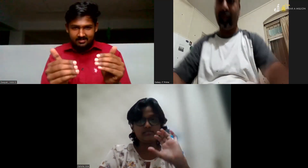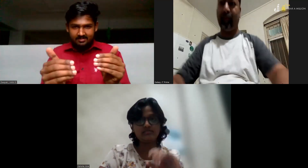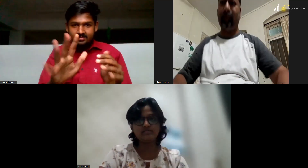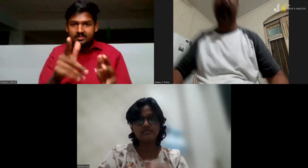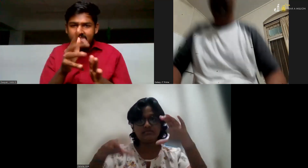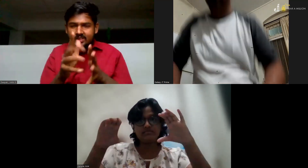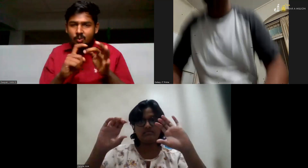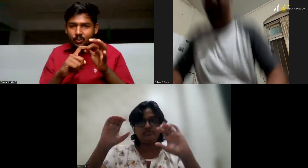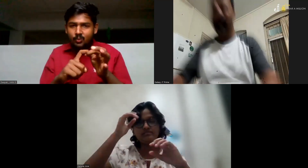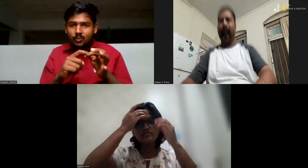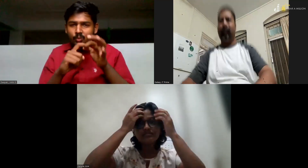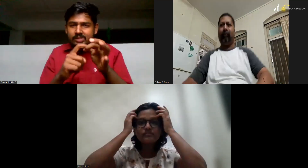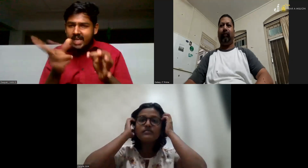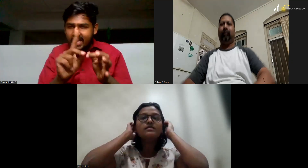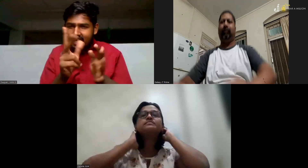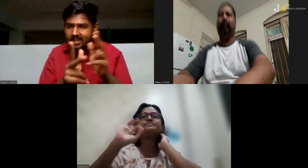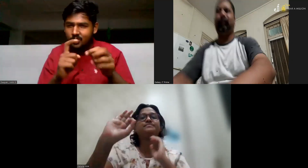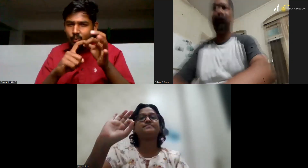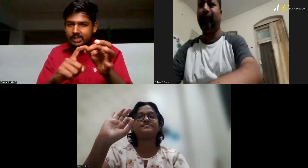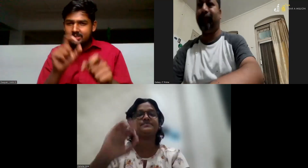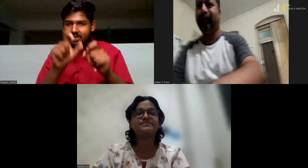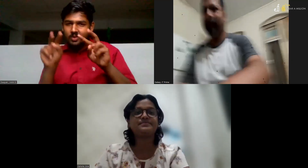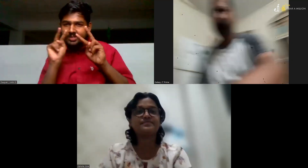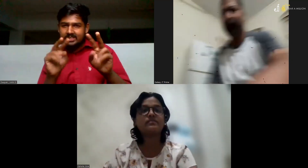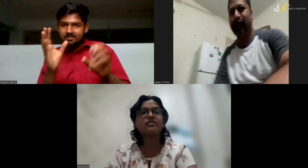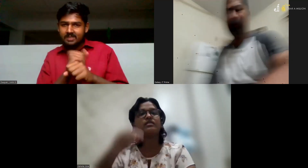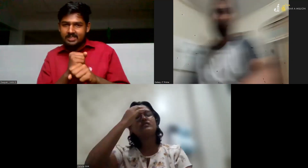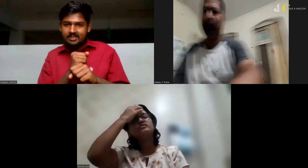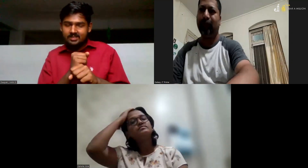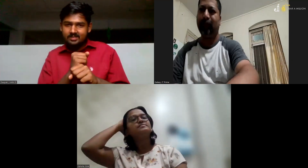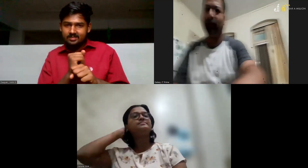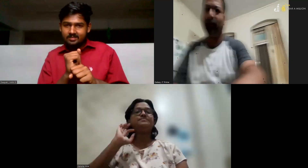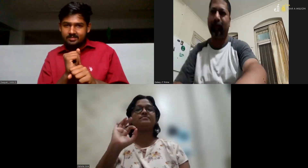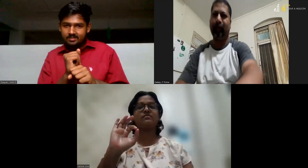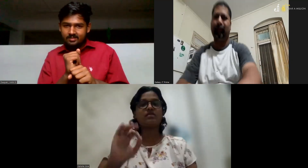Okay, a bit, far. Could you please repeat the question?